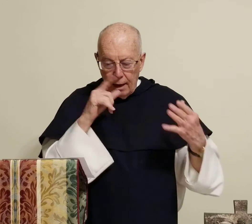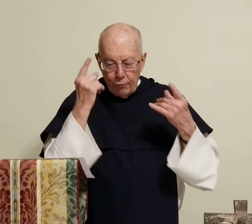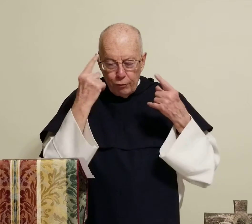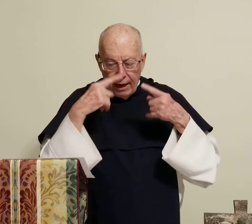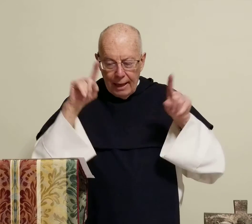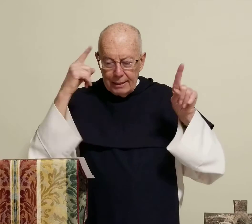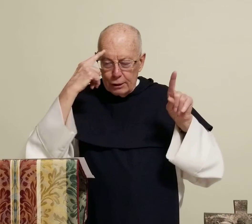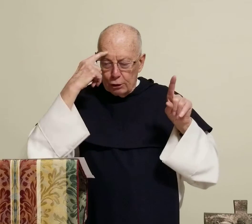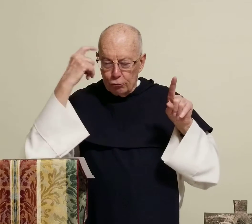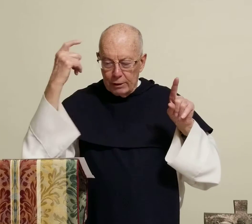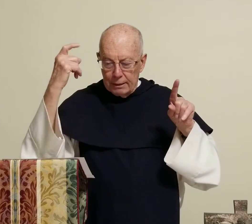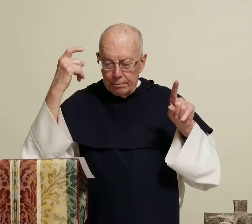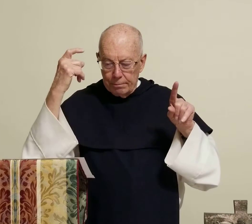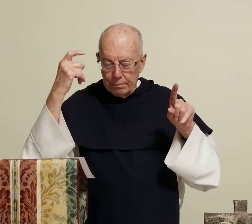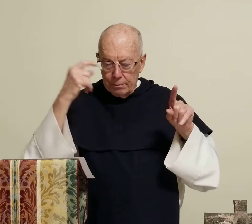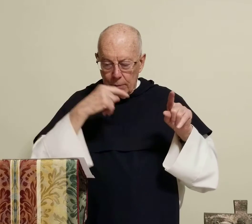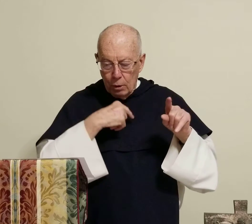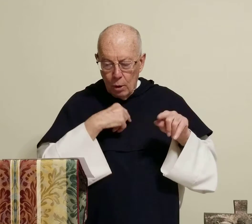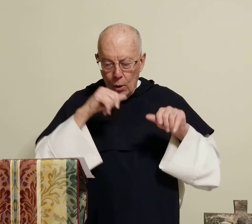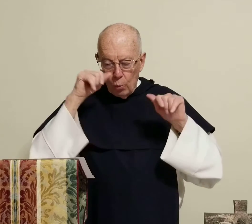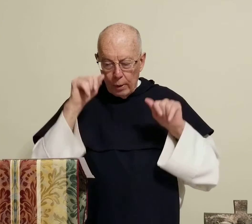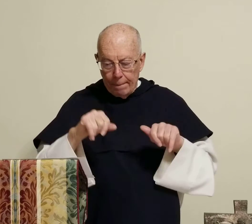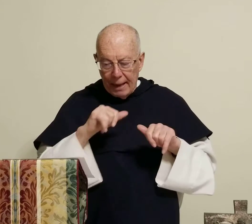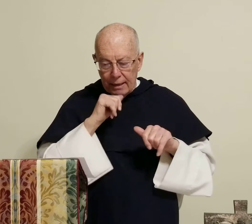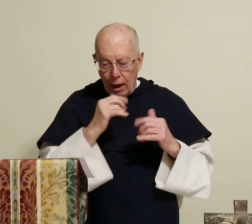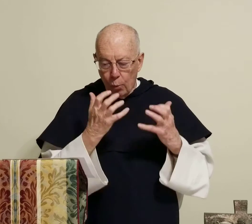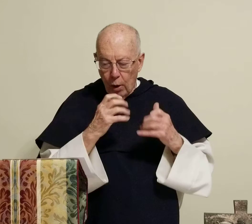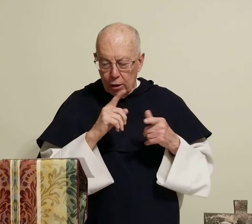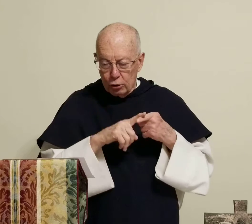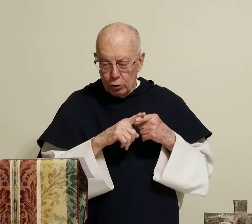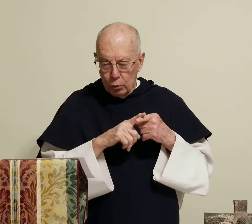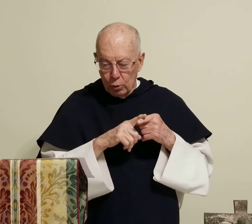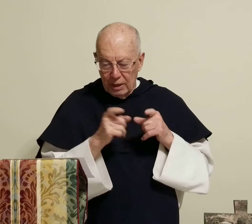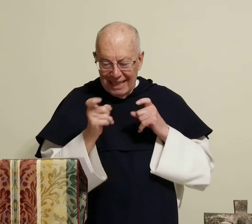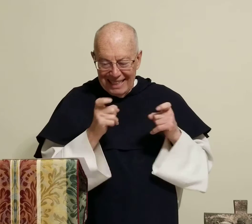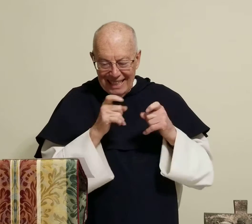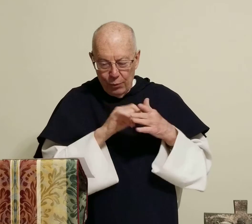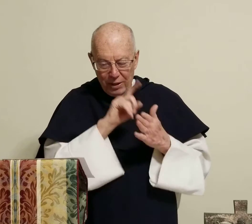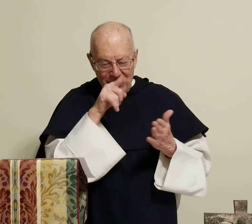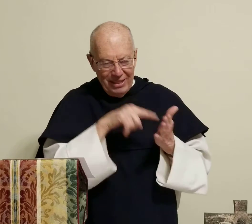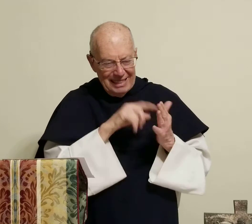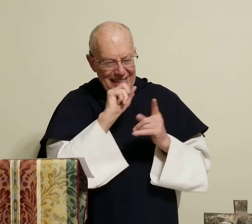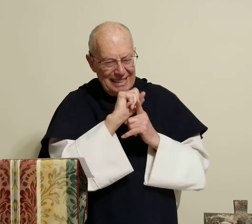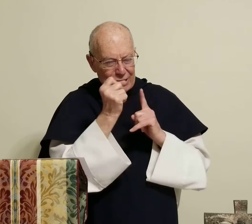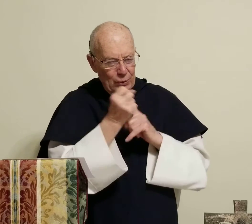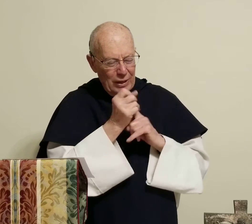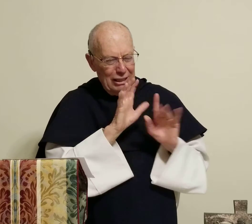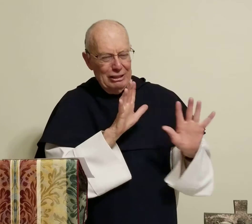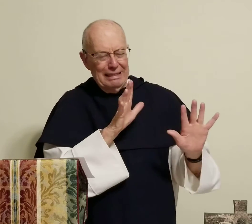not realize the dream. We may not want to deal with this situation.